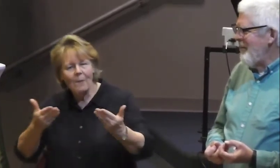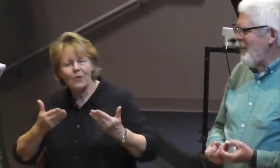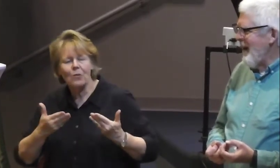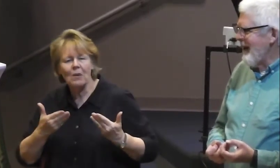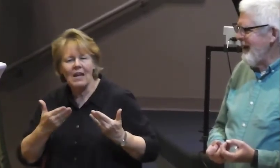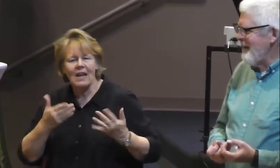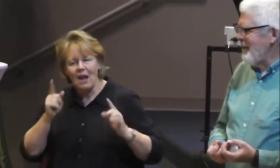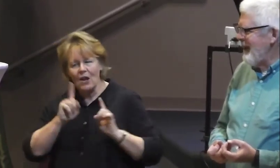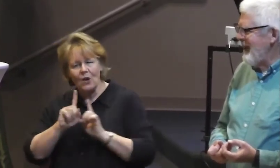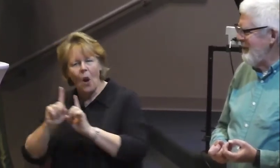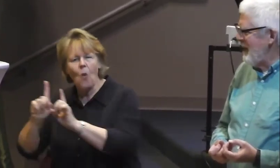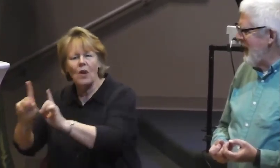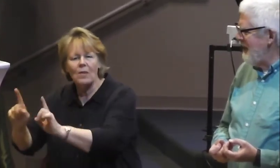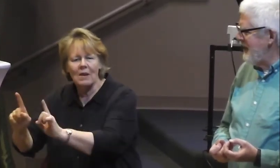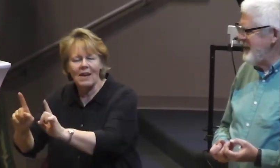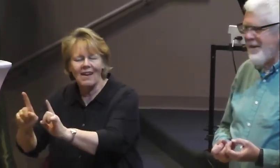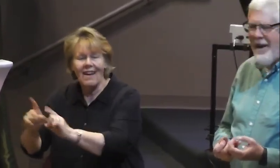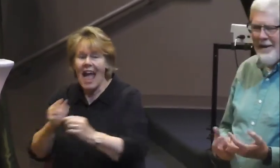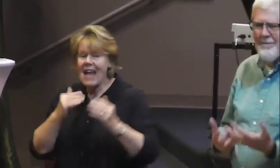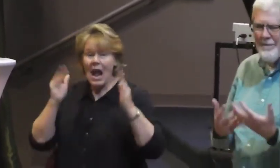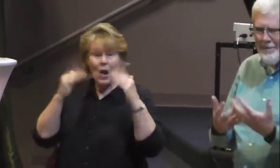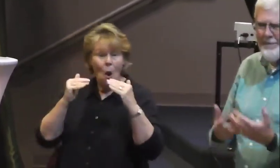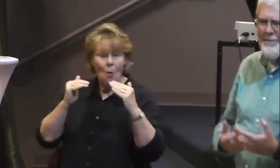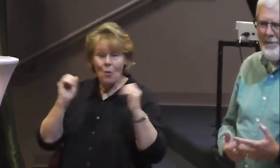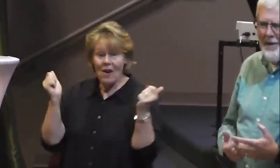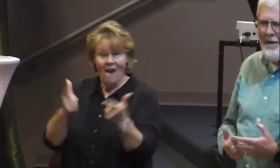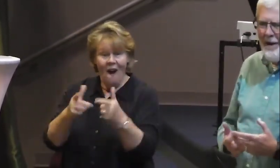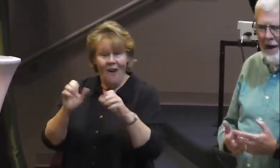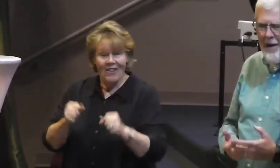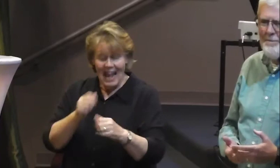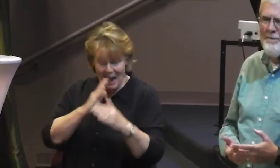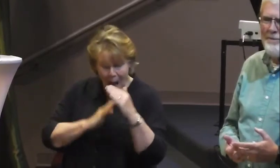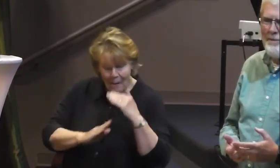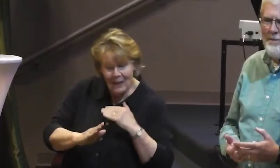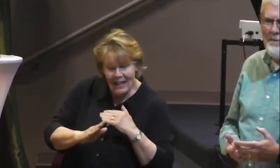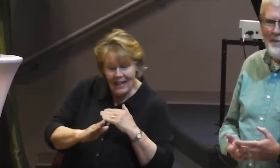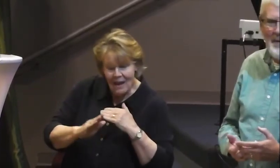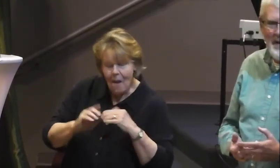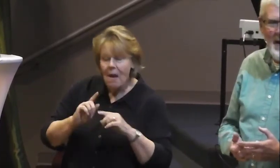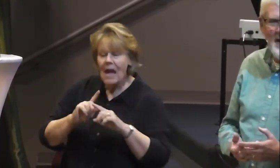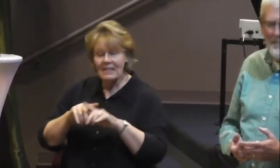hope we all can humbly, but confidently say, here I am.